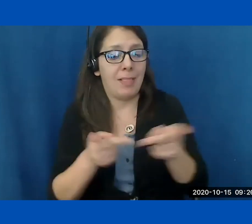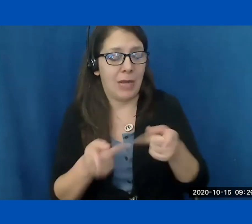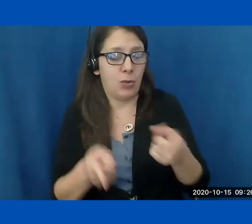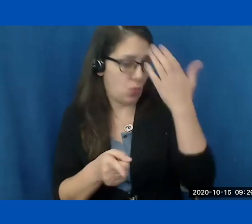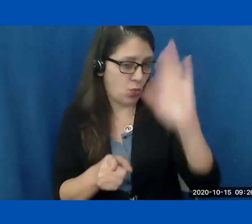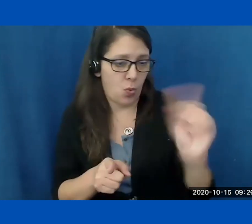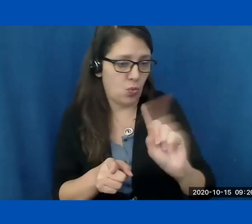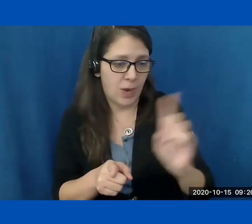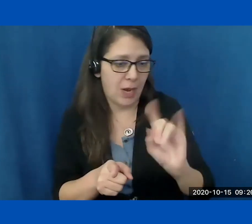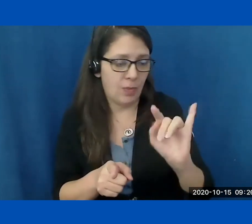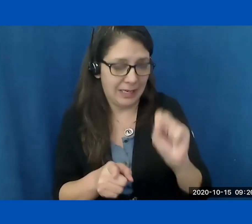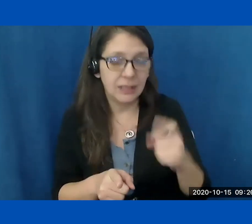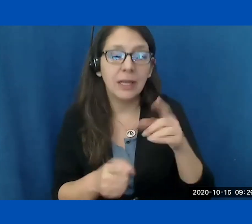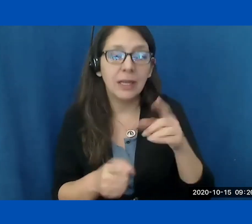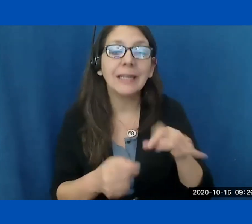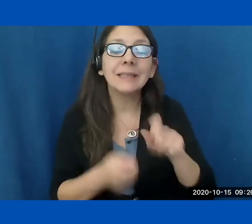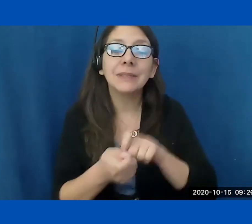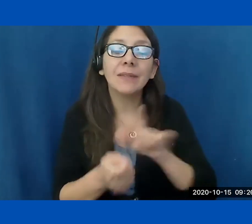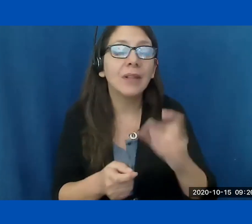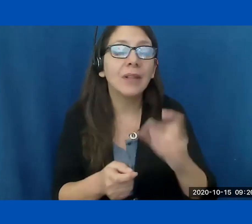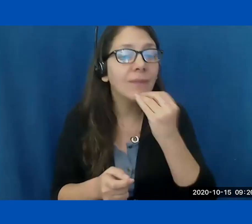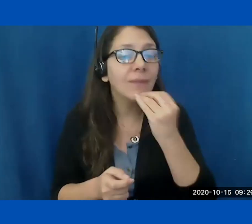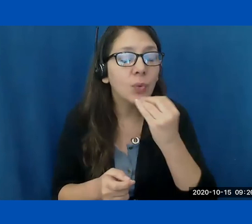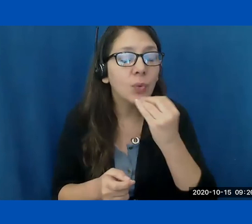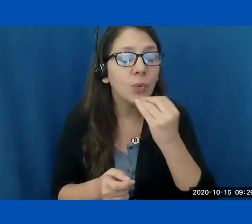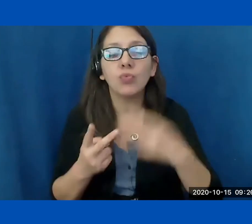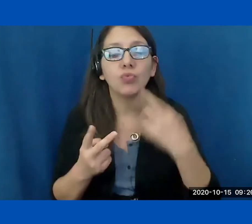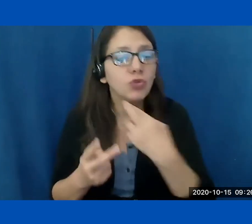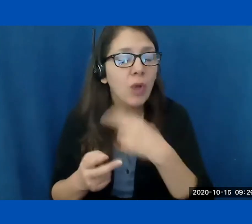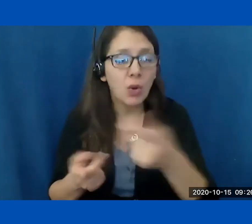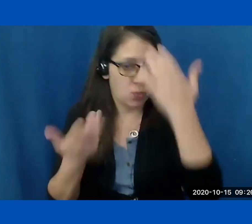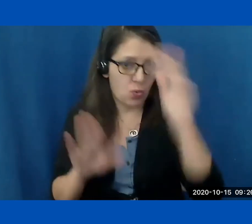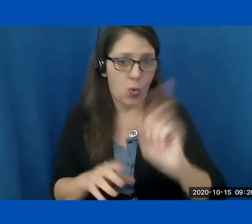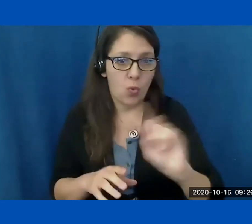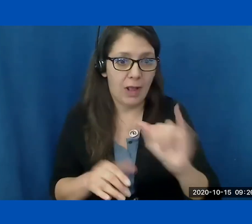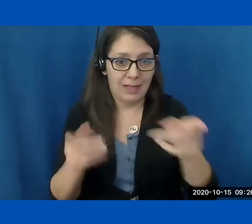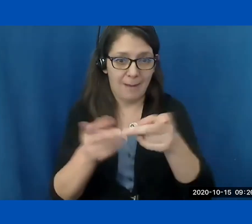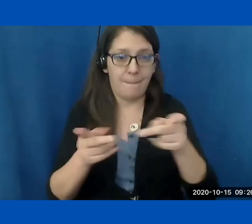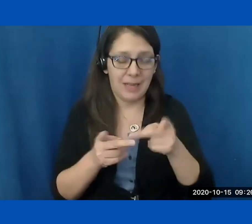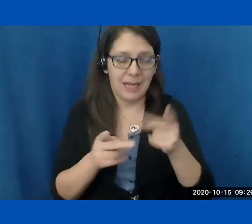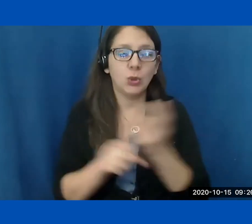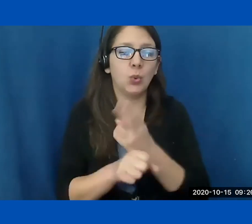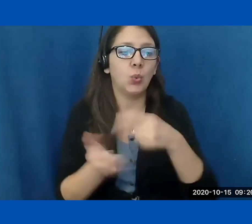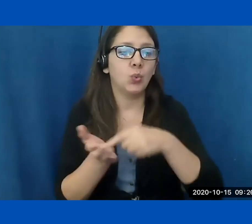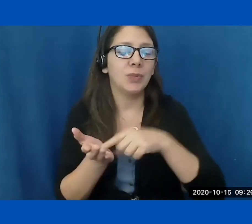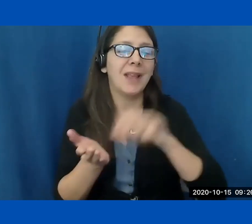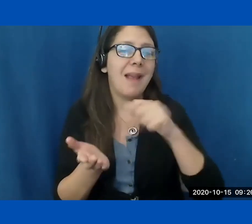Specifically like food places or restaurants, um, because um,